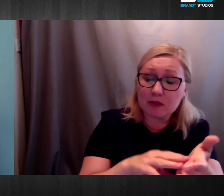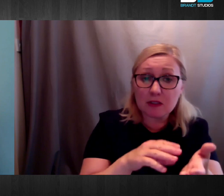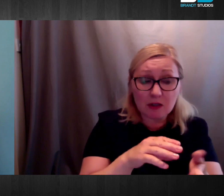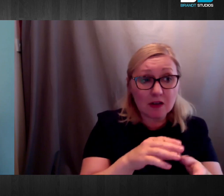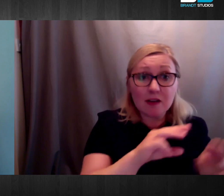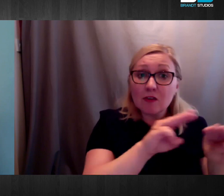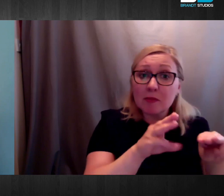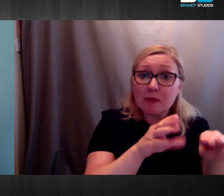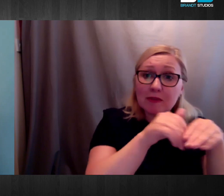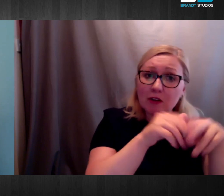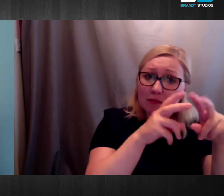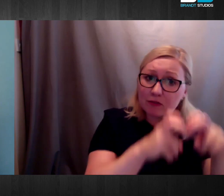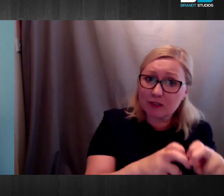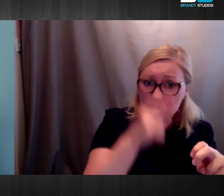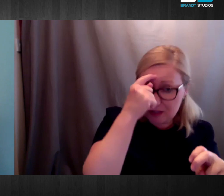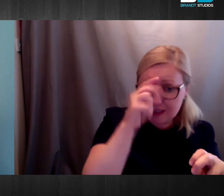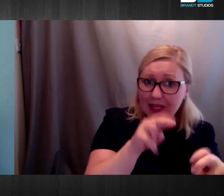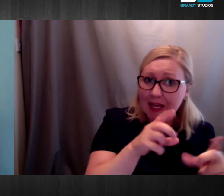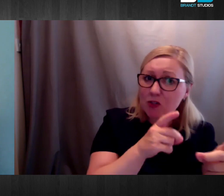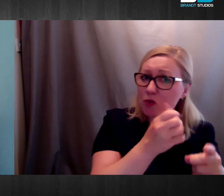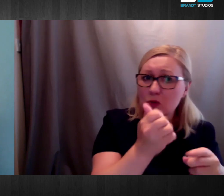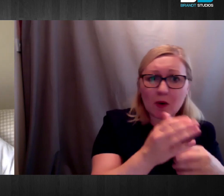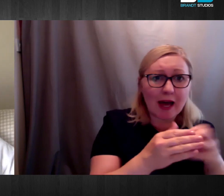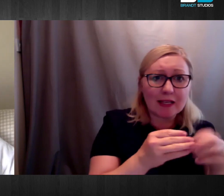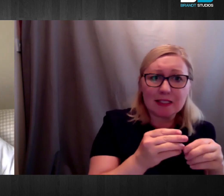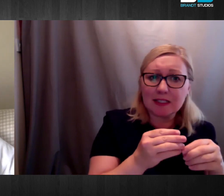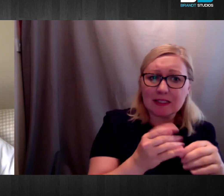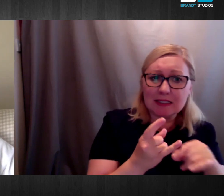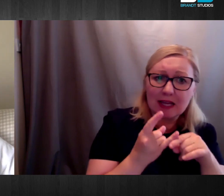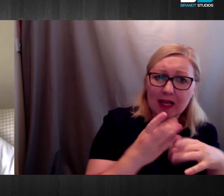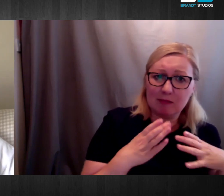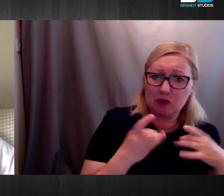to work with them under these conditions?